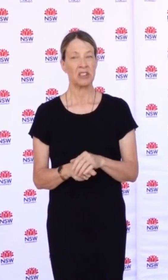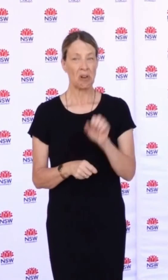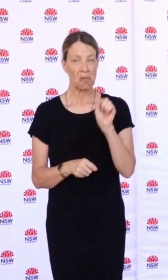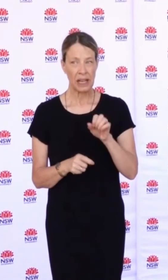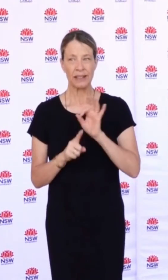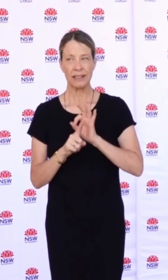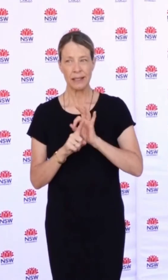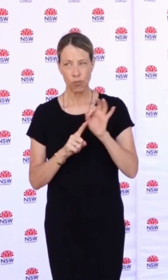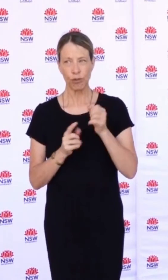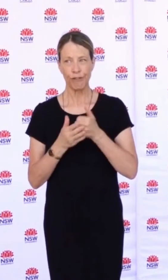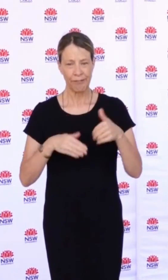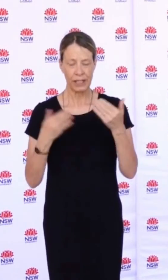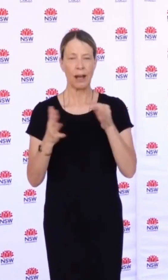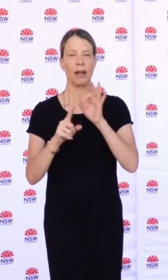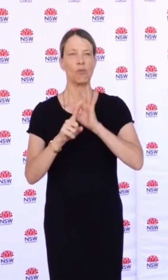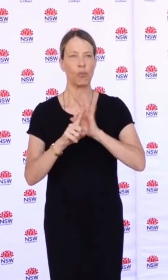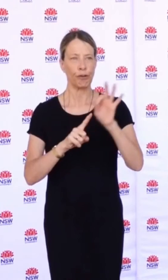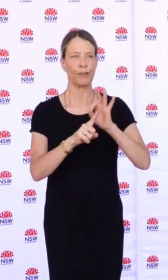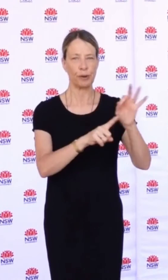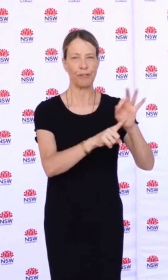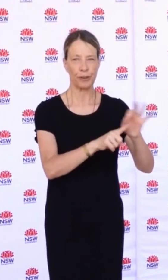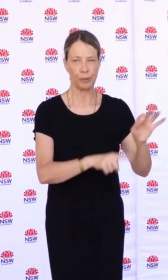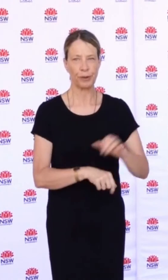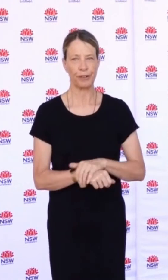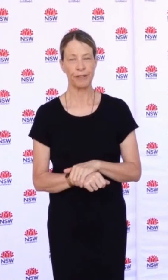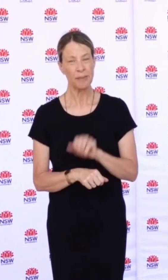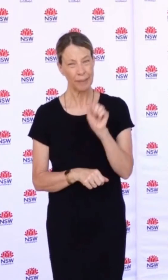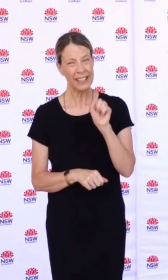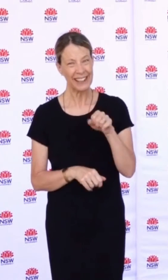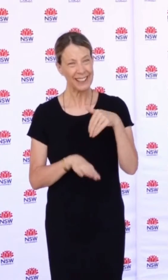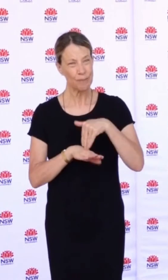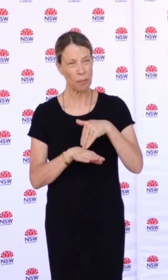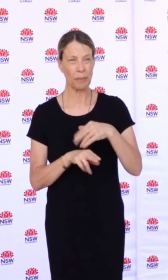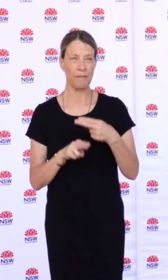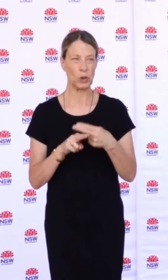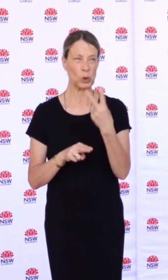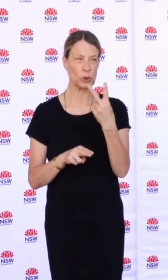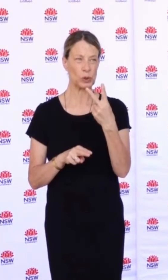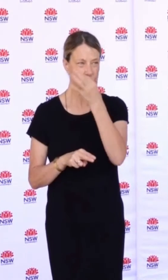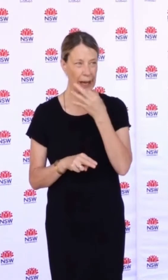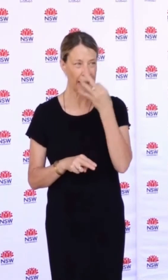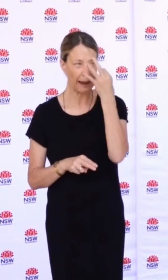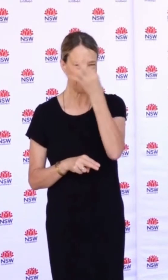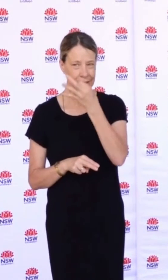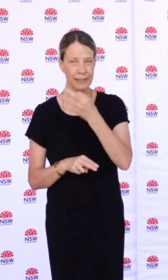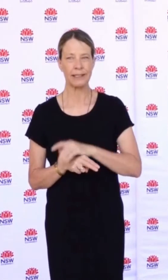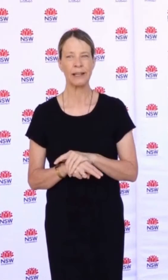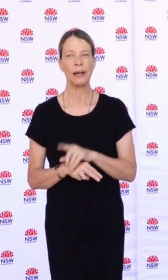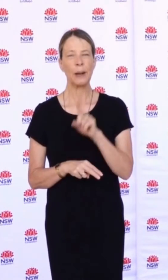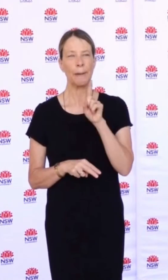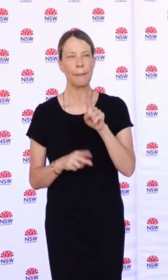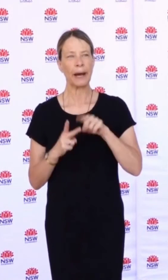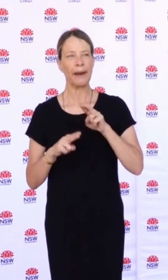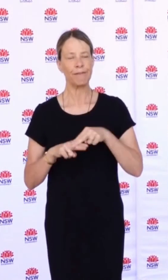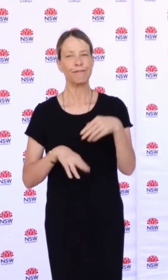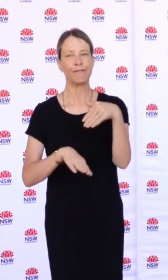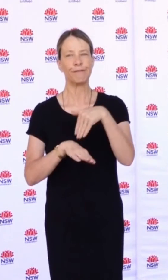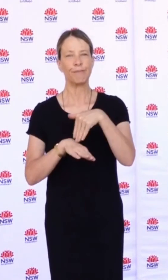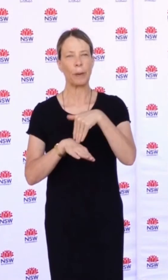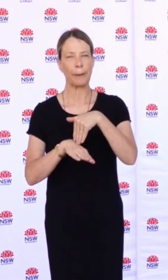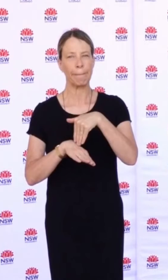to do it. After that outage last week, has there anything changed to ensure that doesn't happen again? That was a technical problem that has been